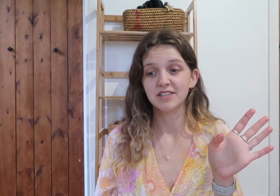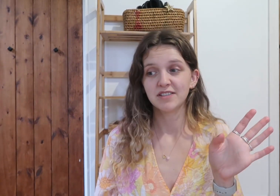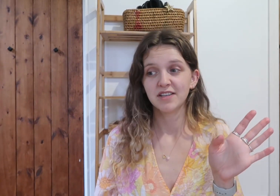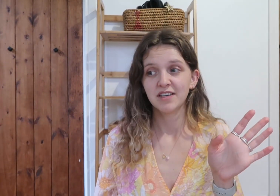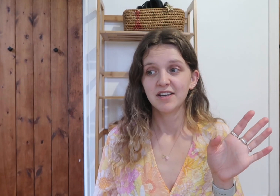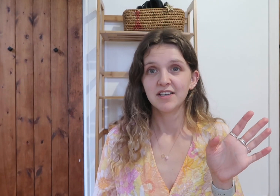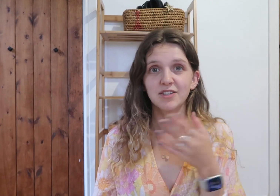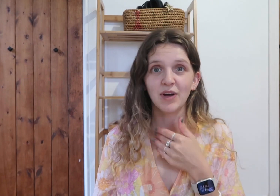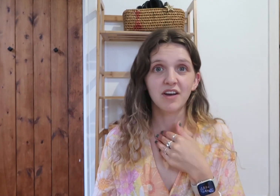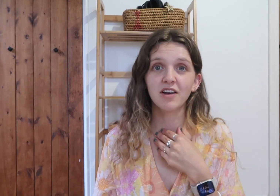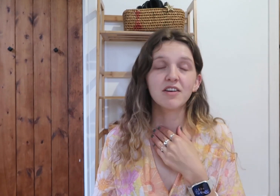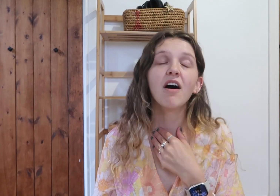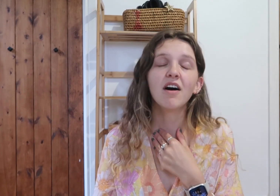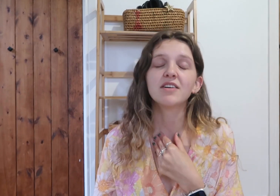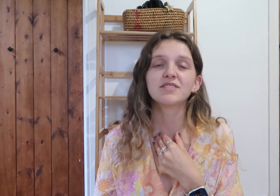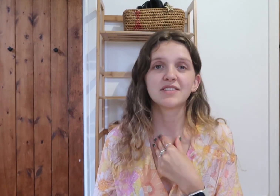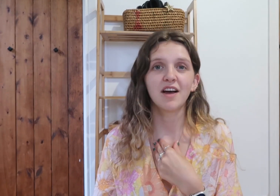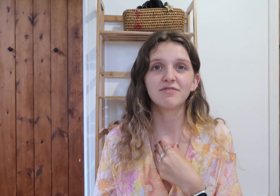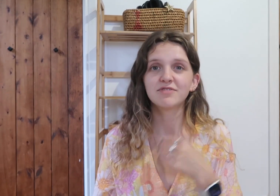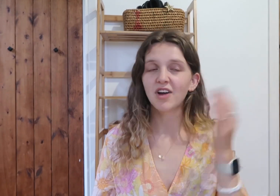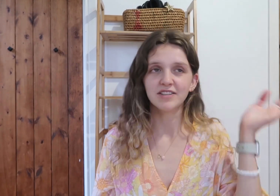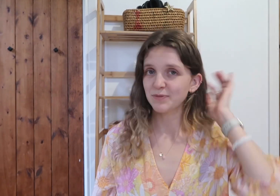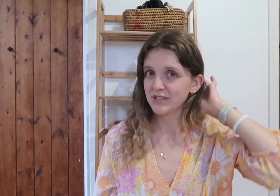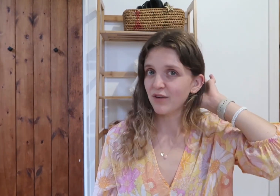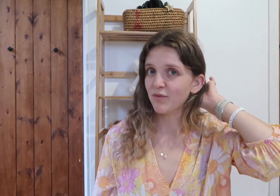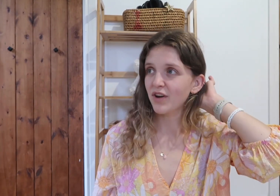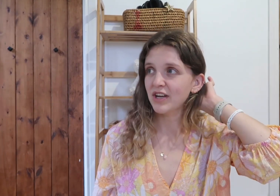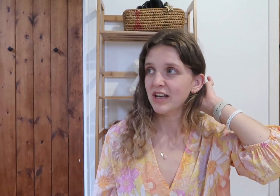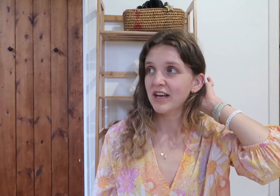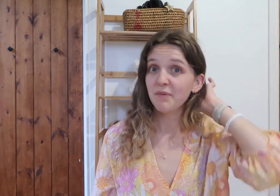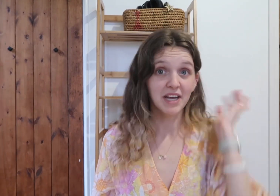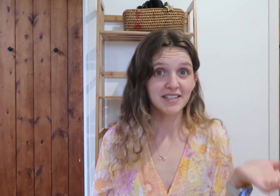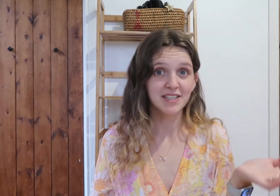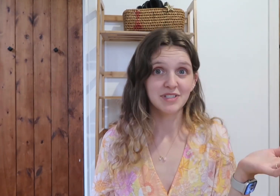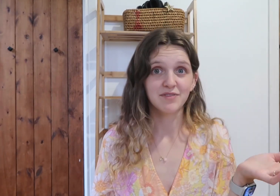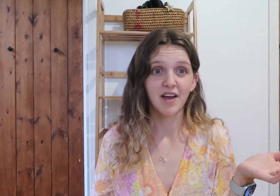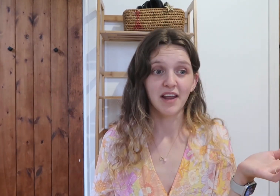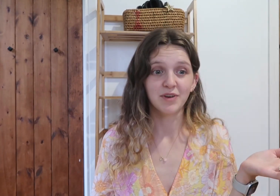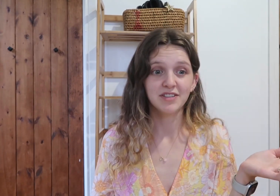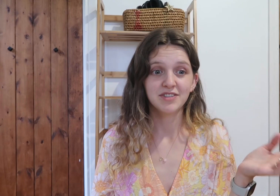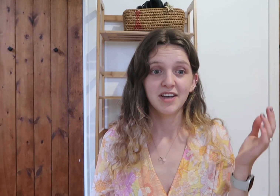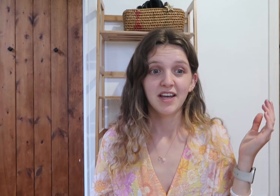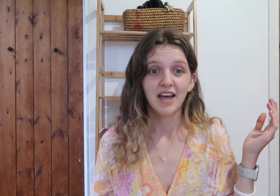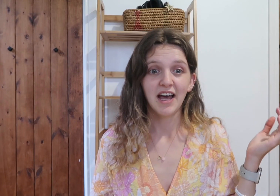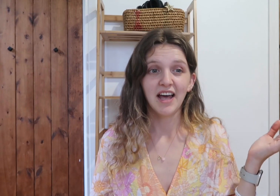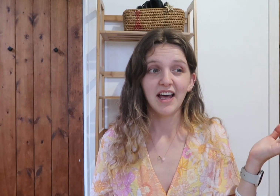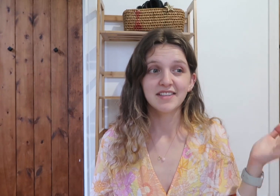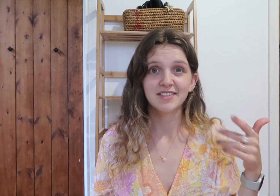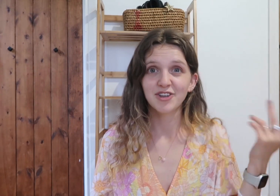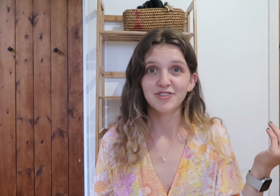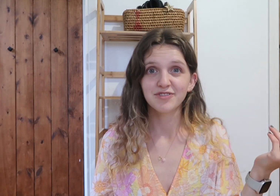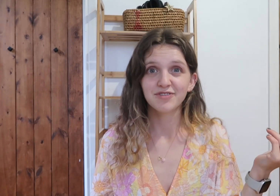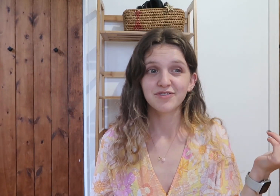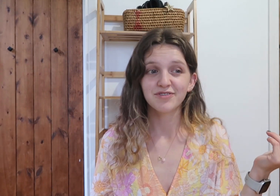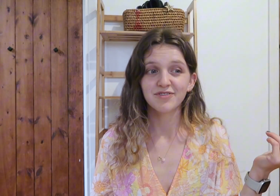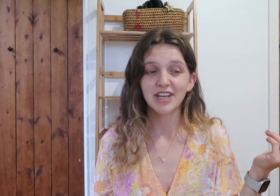languages, so I can't teach myself one, but I can teach myself sign language. So it's